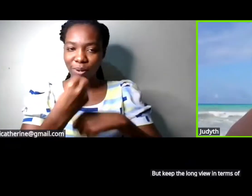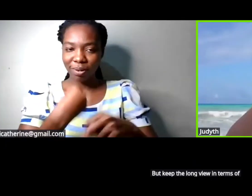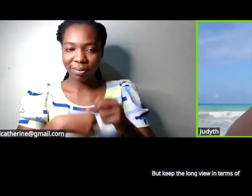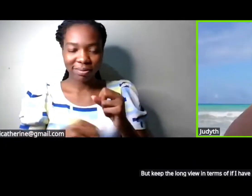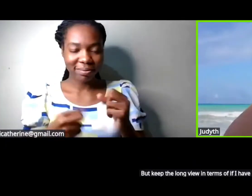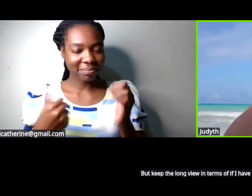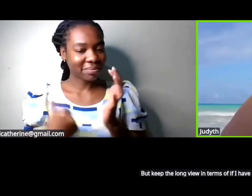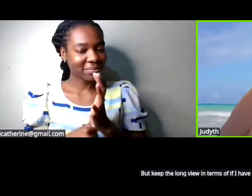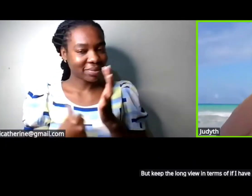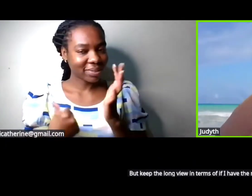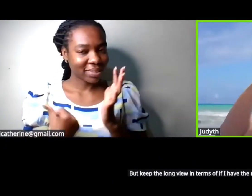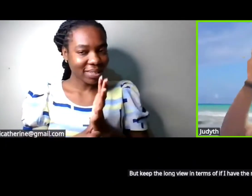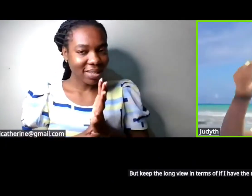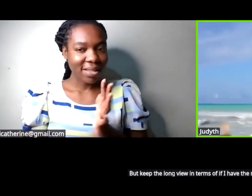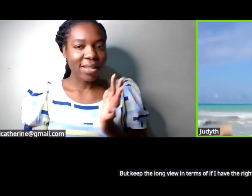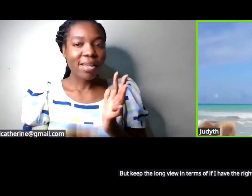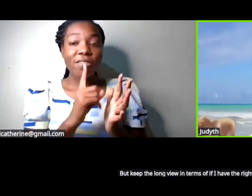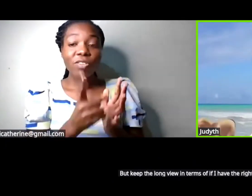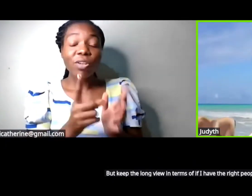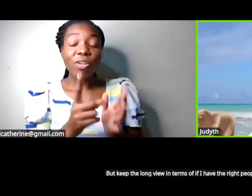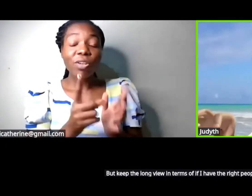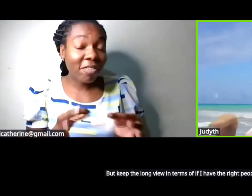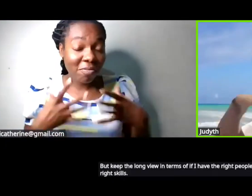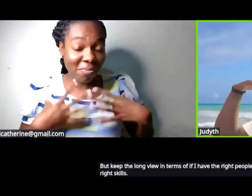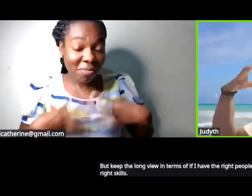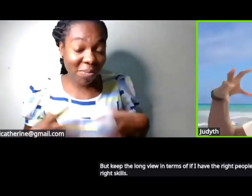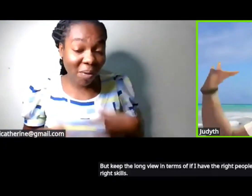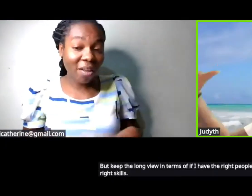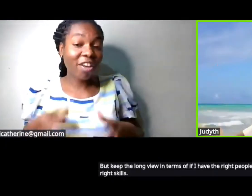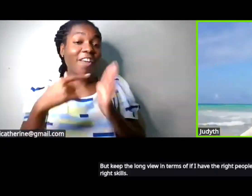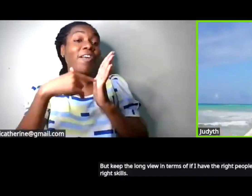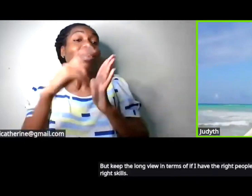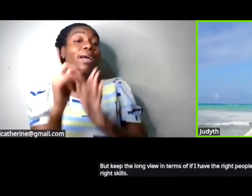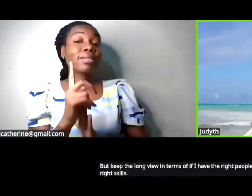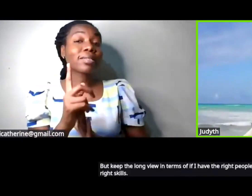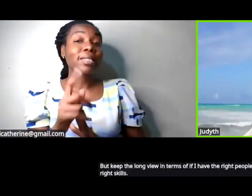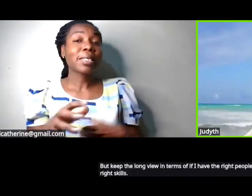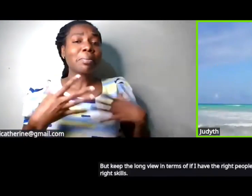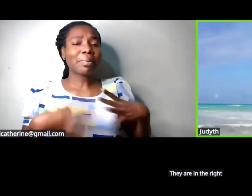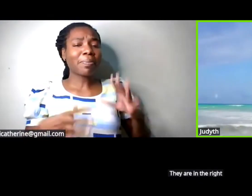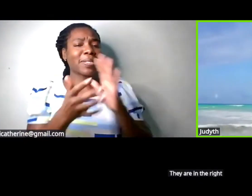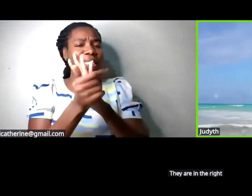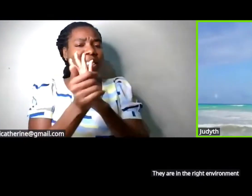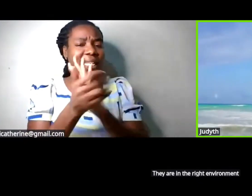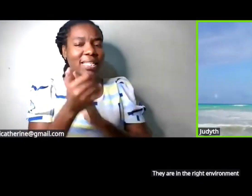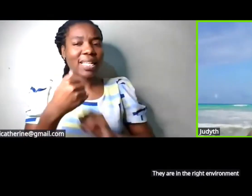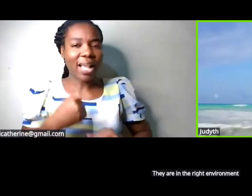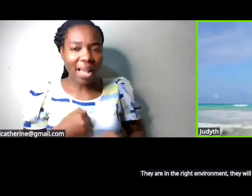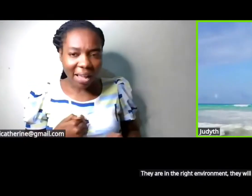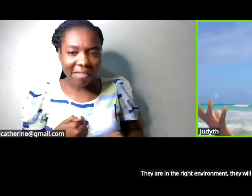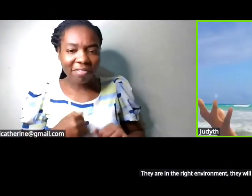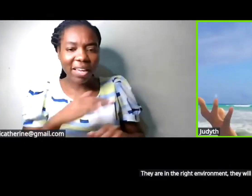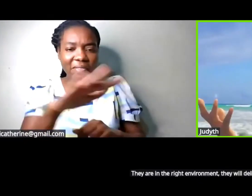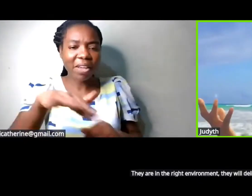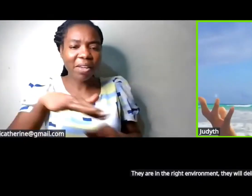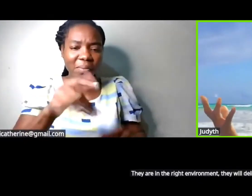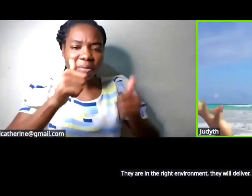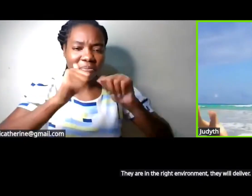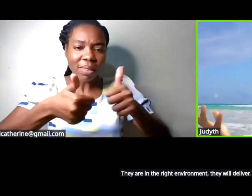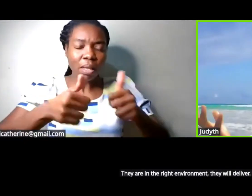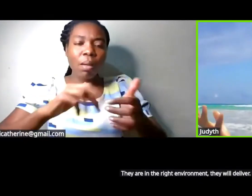right people, they have the right skills, they are in the right environment, they will deliver. Human beings